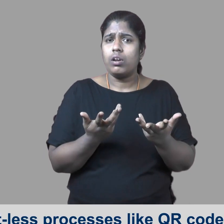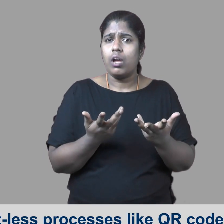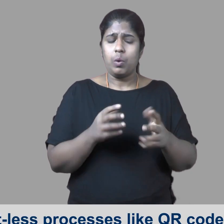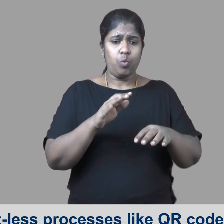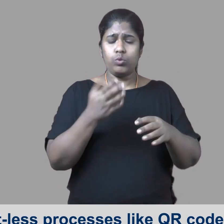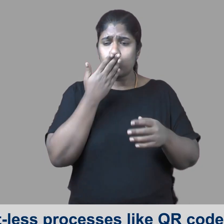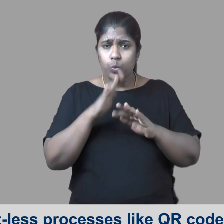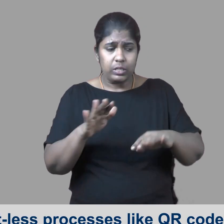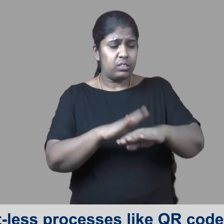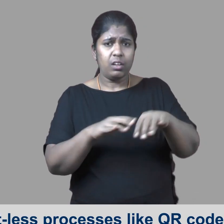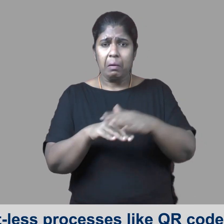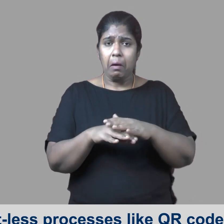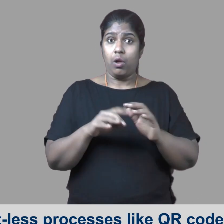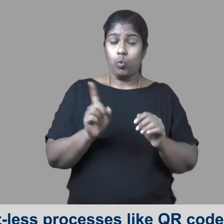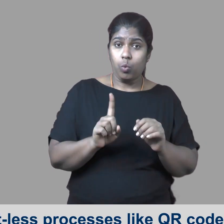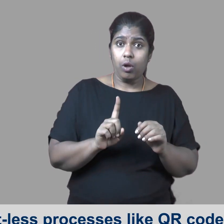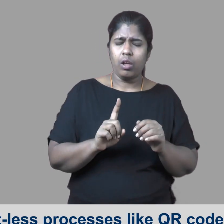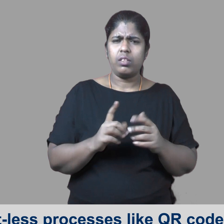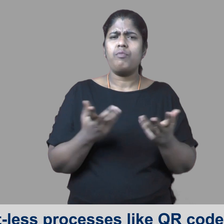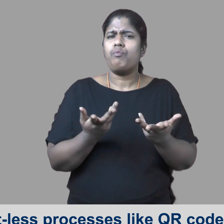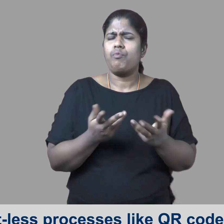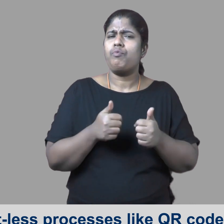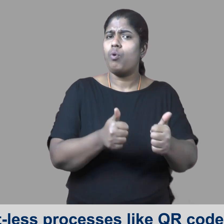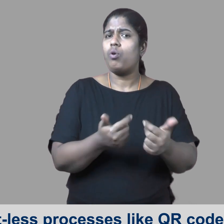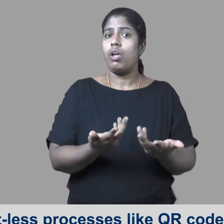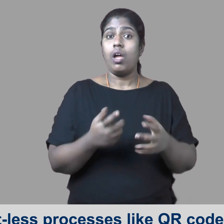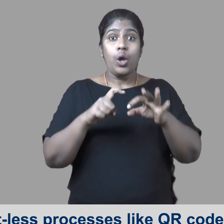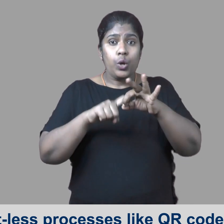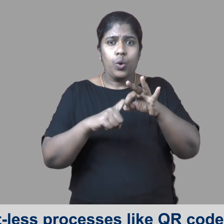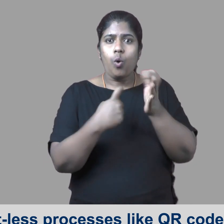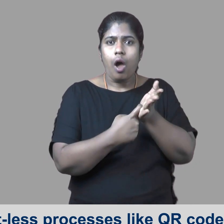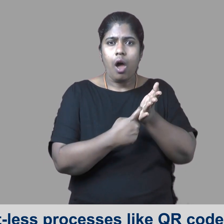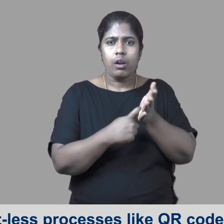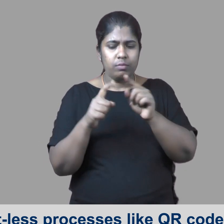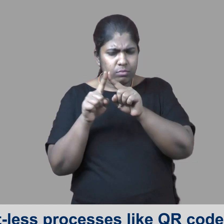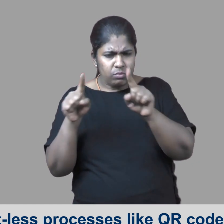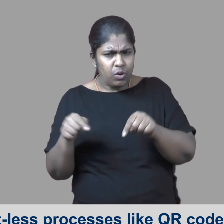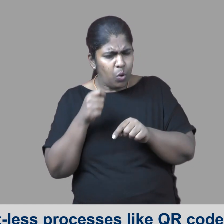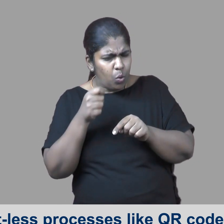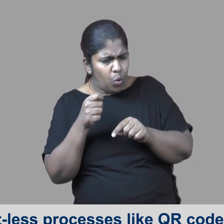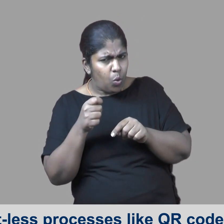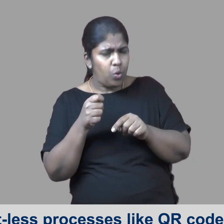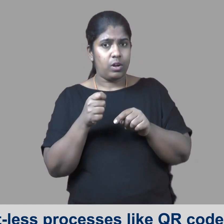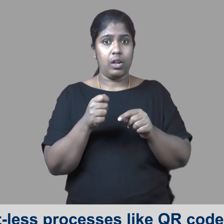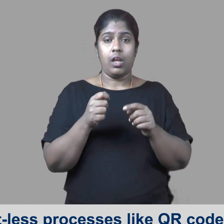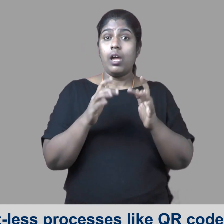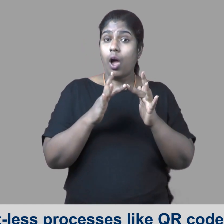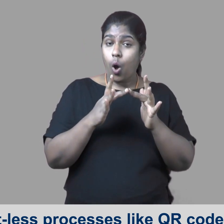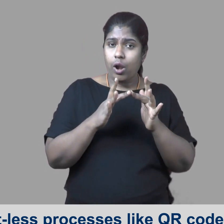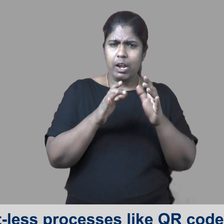Institutions to adopt contactless processes like QR code,